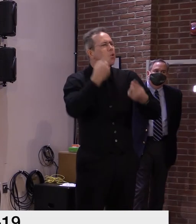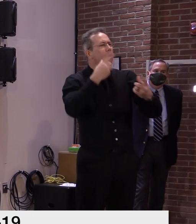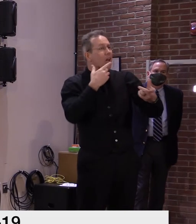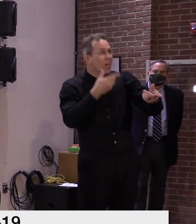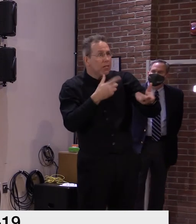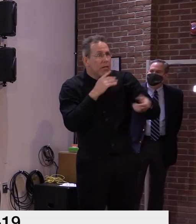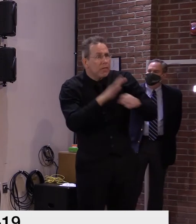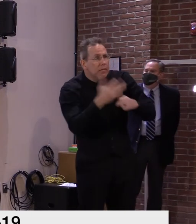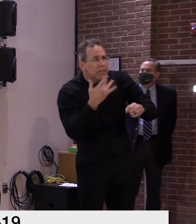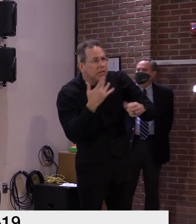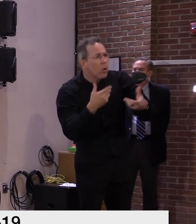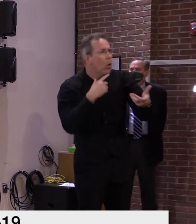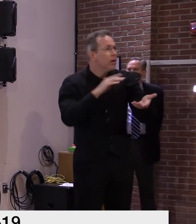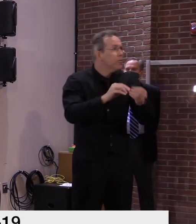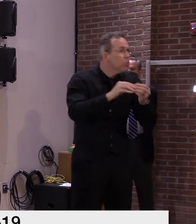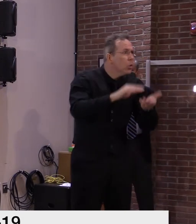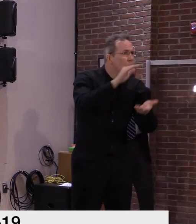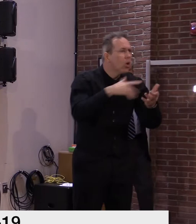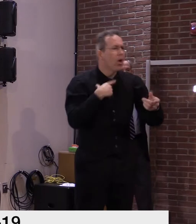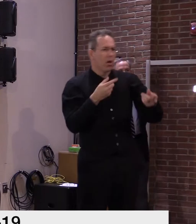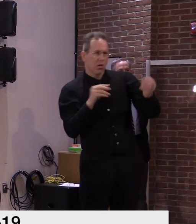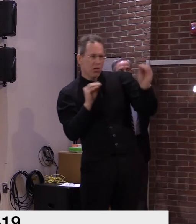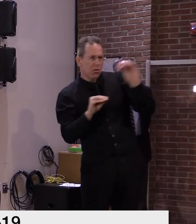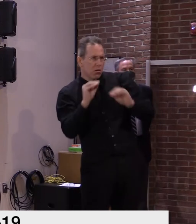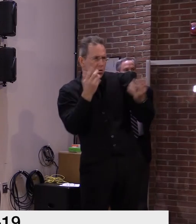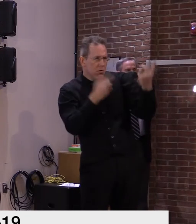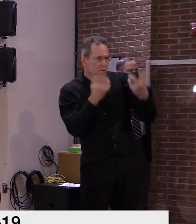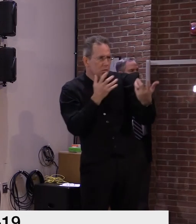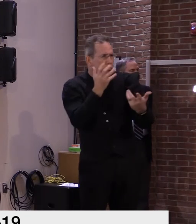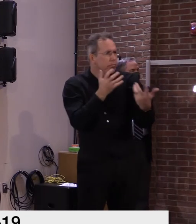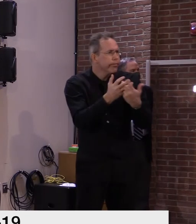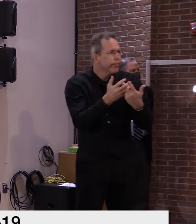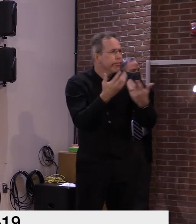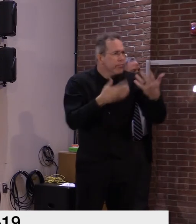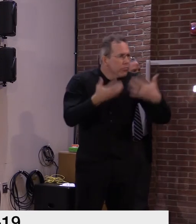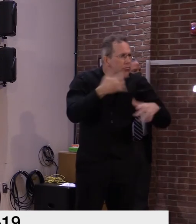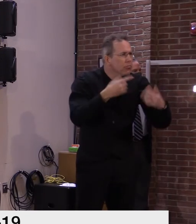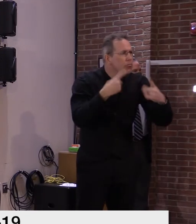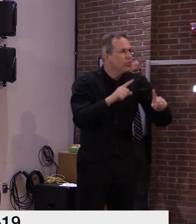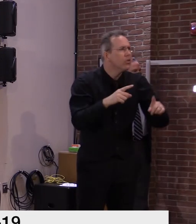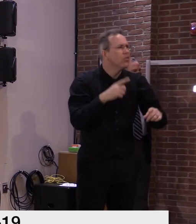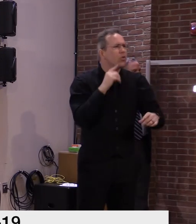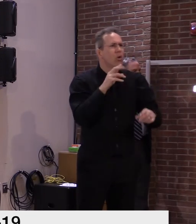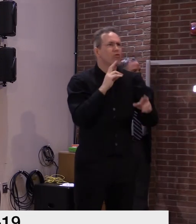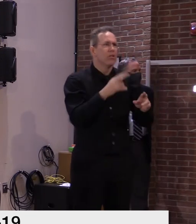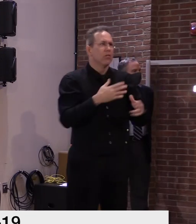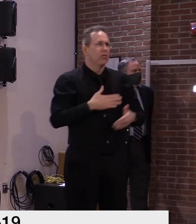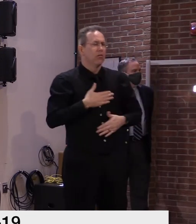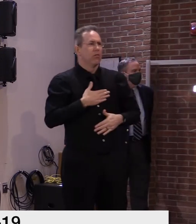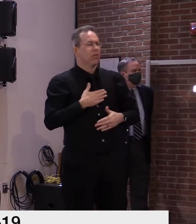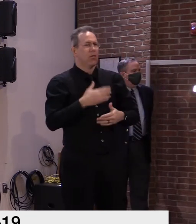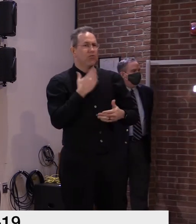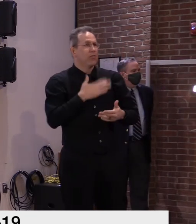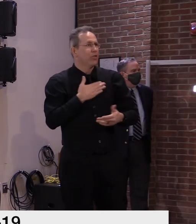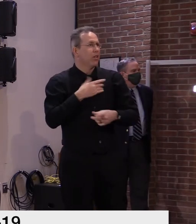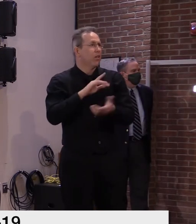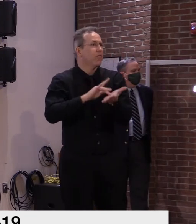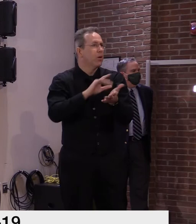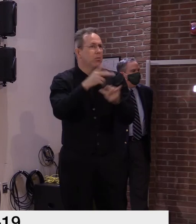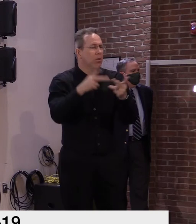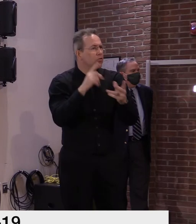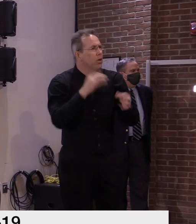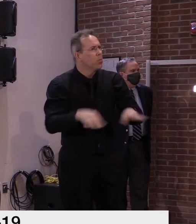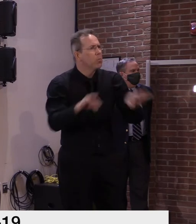programs are going to be essential in terms of how we look at our vaccination strategy moving